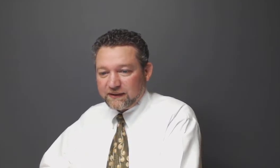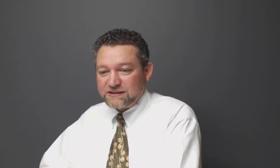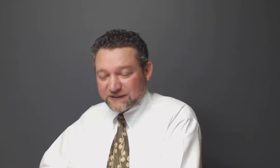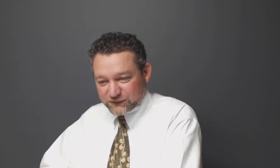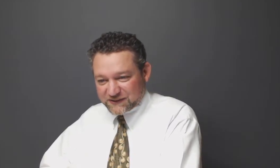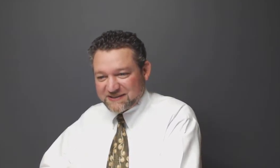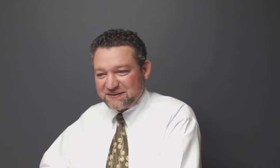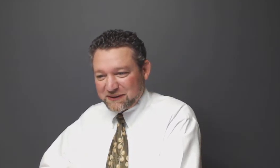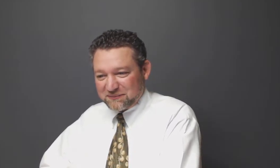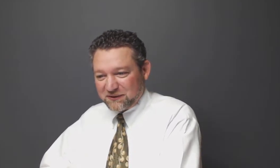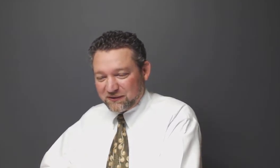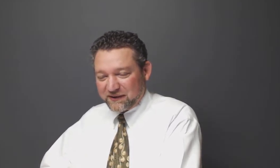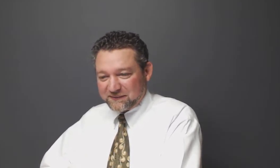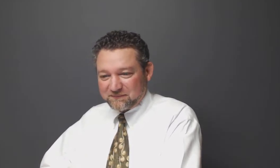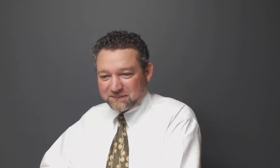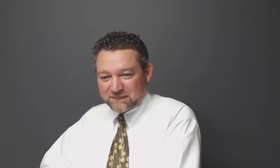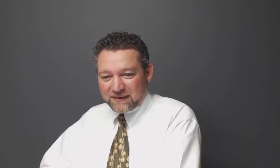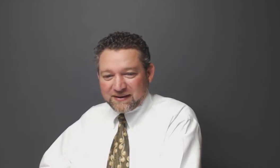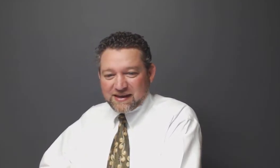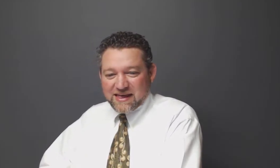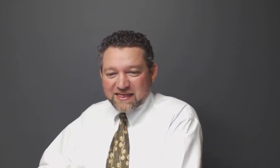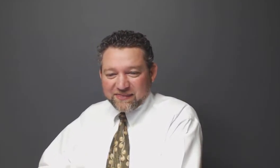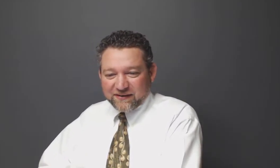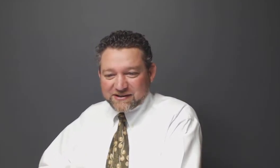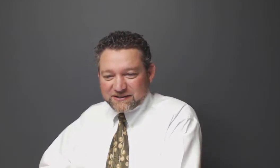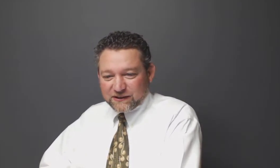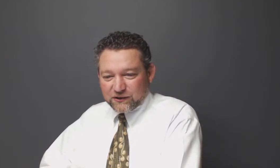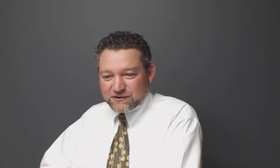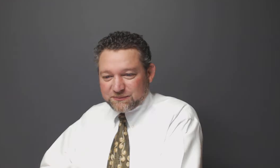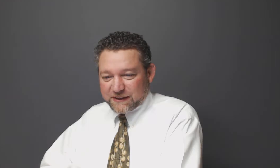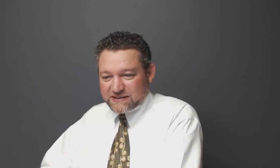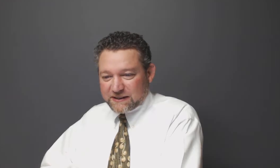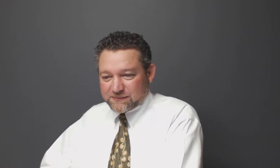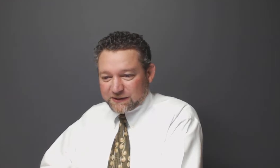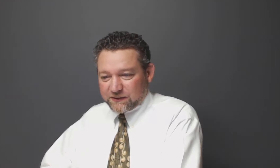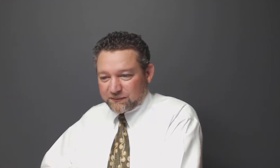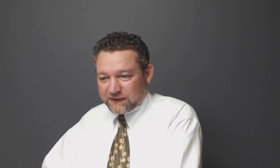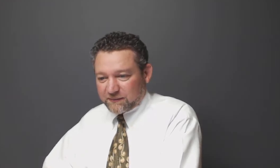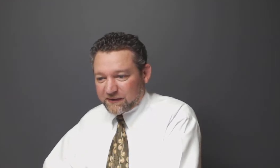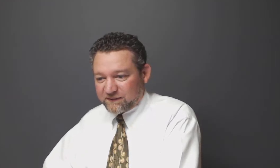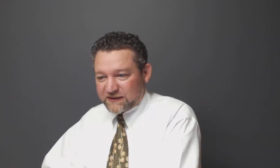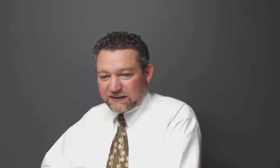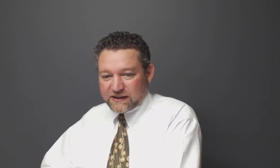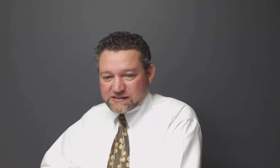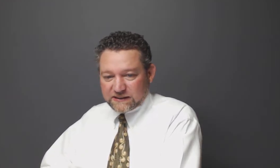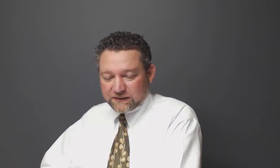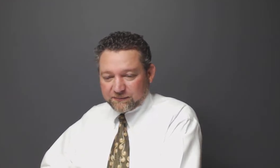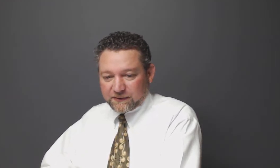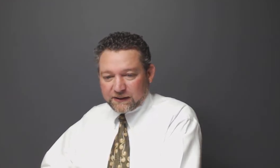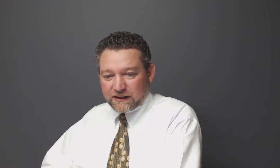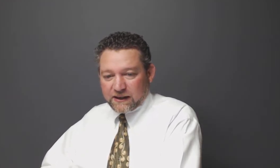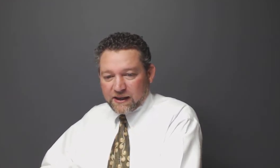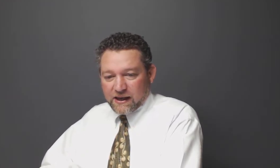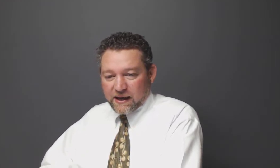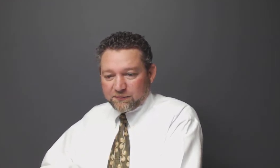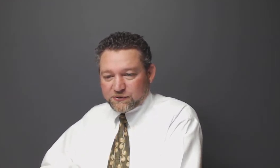Thy gentleness hath made me great. Thou hast enlarged my steps under me, that my feet did not slip. I